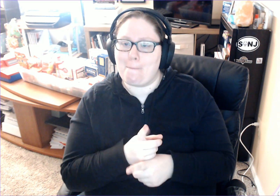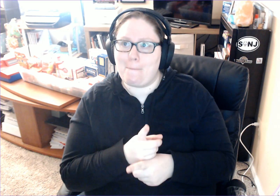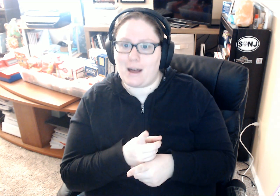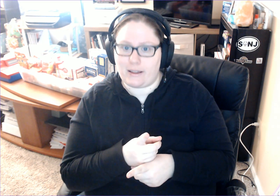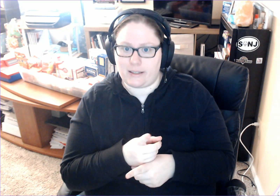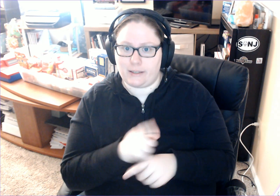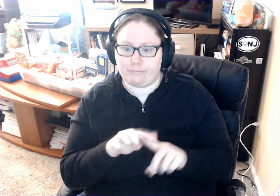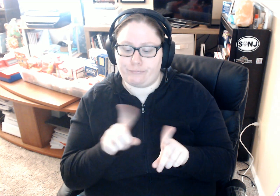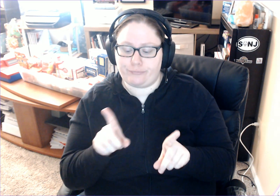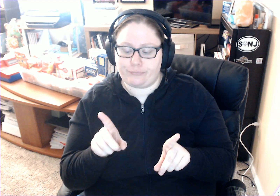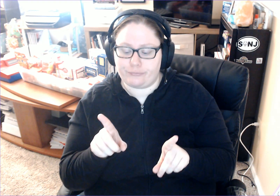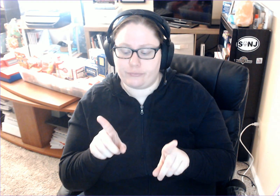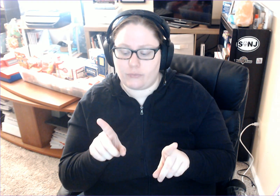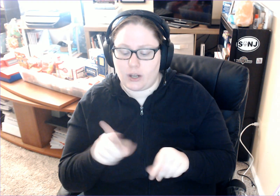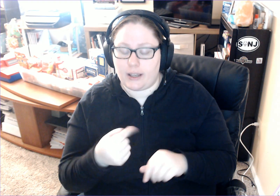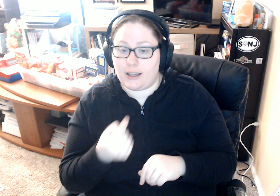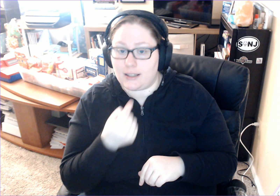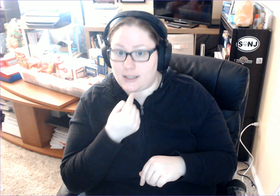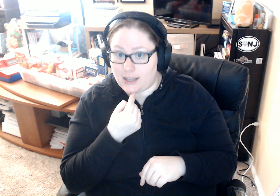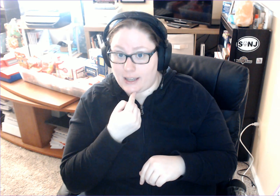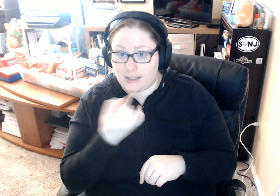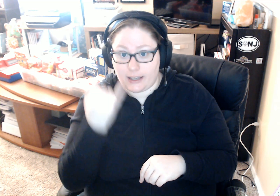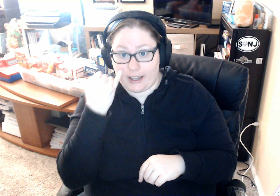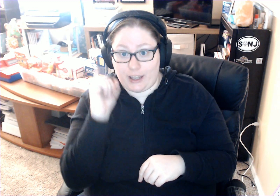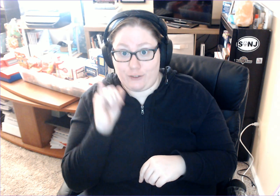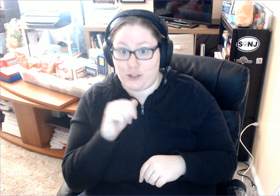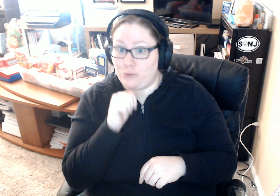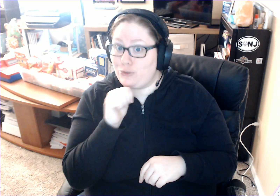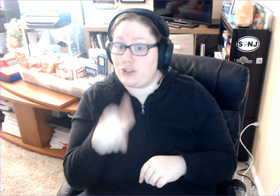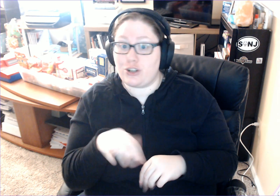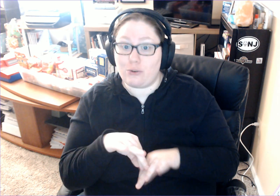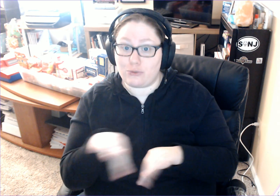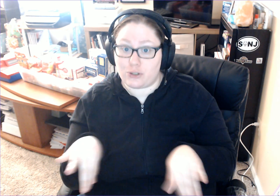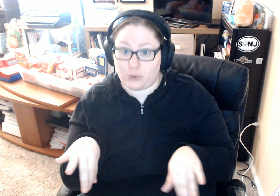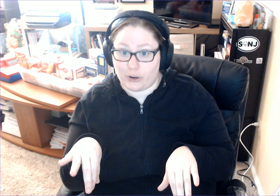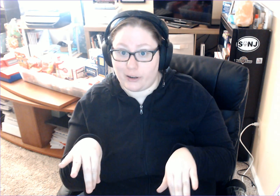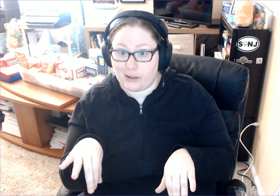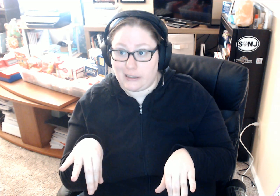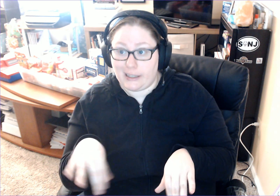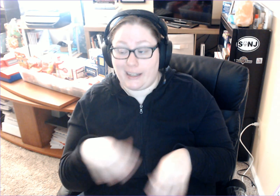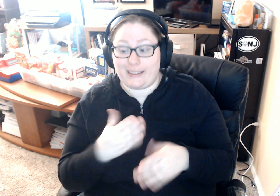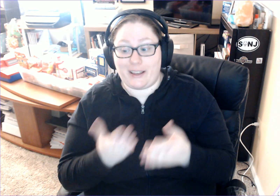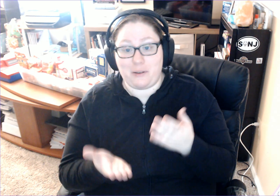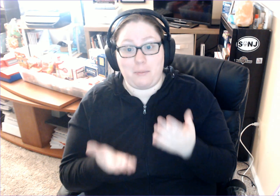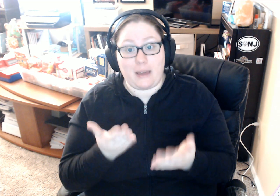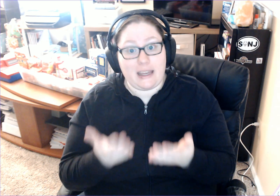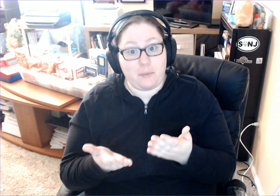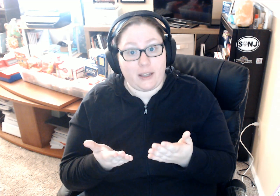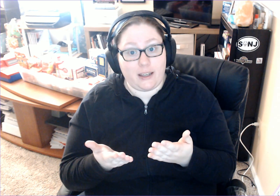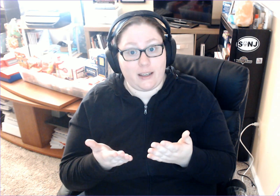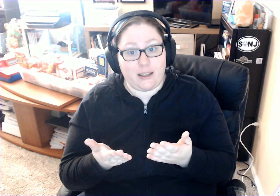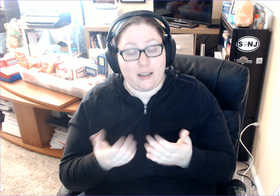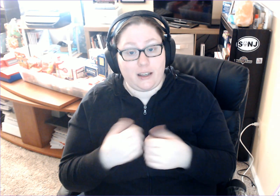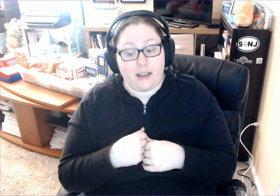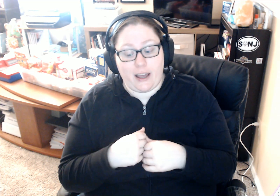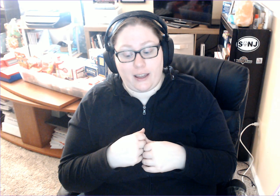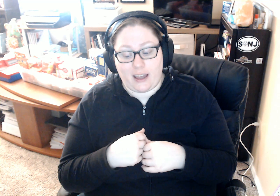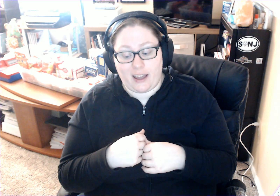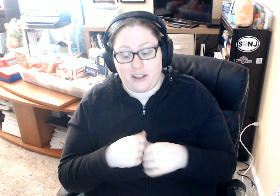But it says if you don't sort, then maybe it can ruin